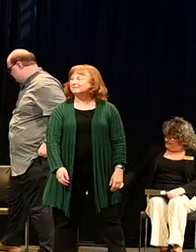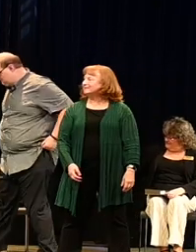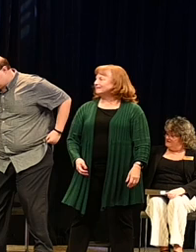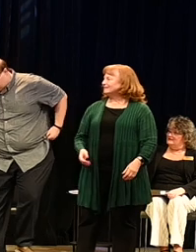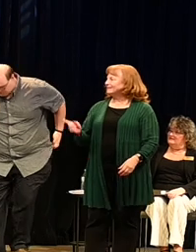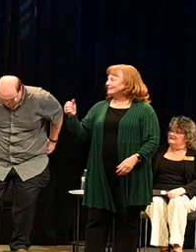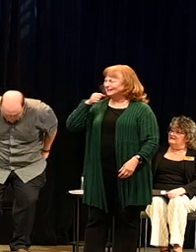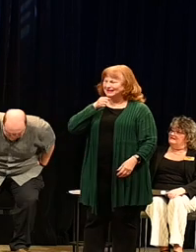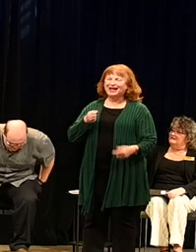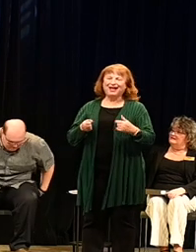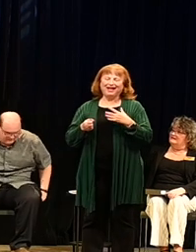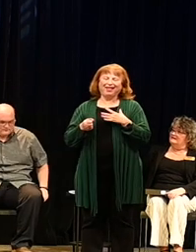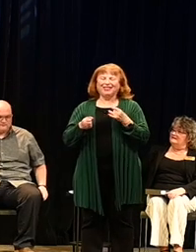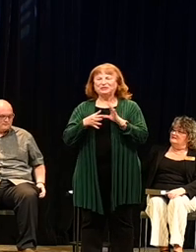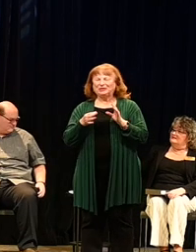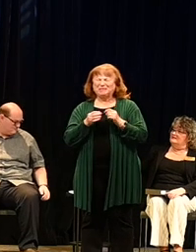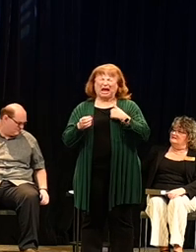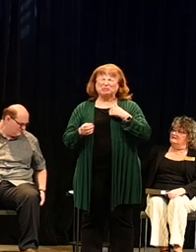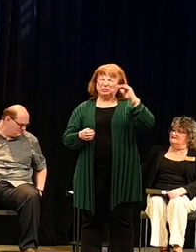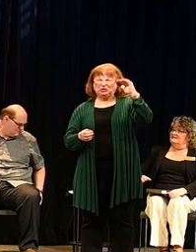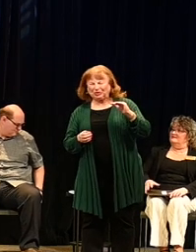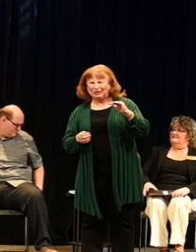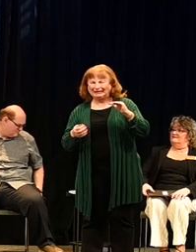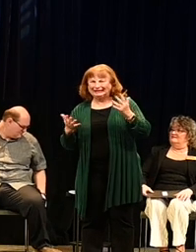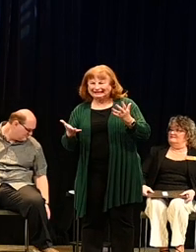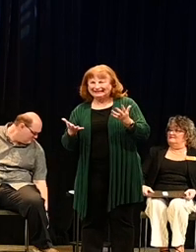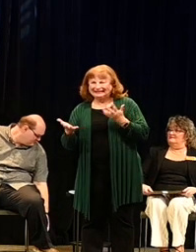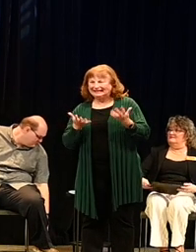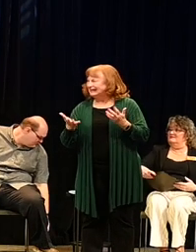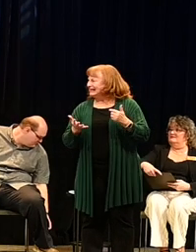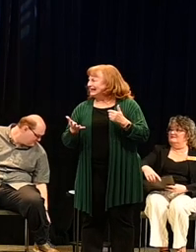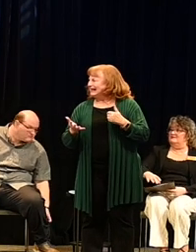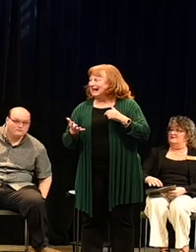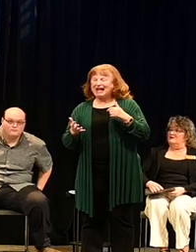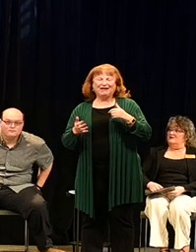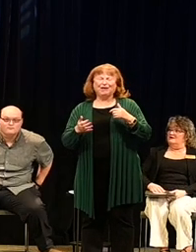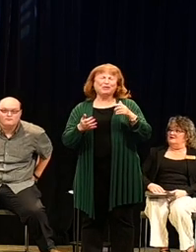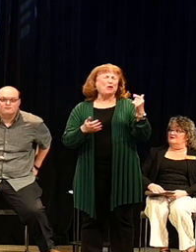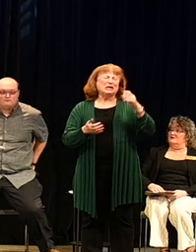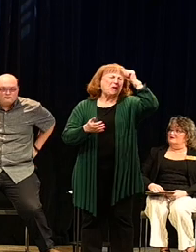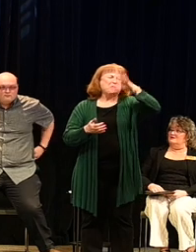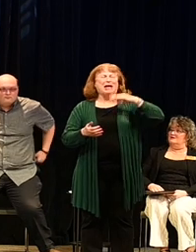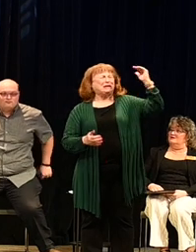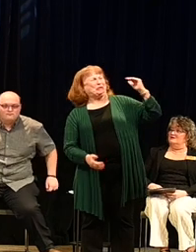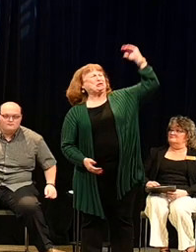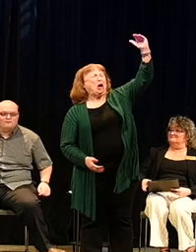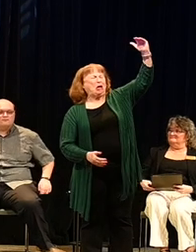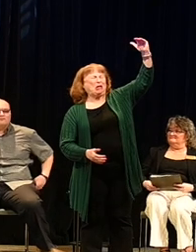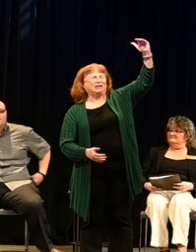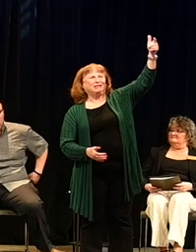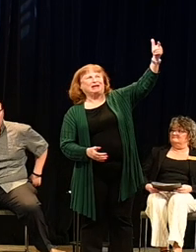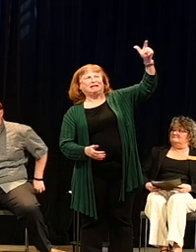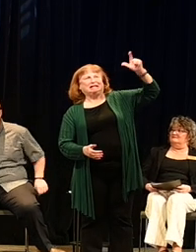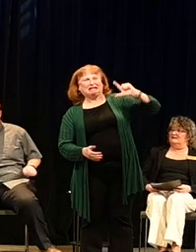I always comment that being short, I always seem to follow men who are like this tall. And then